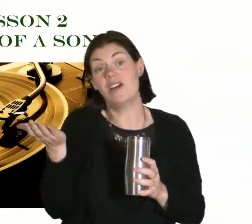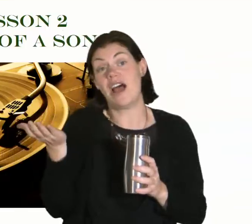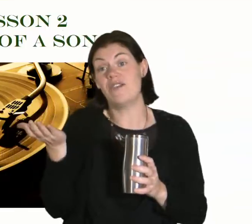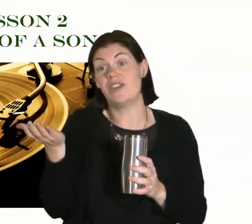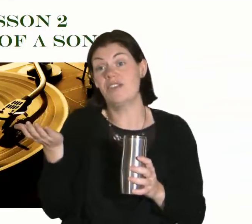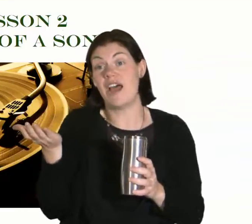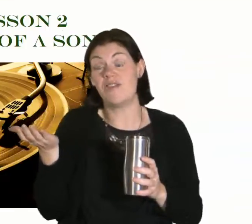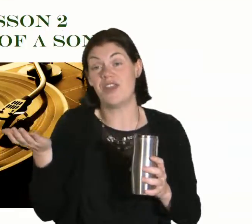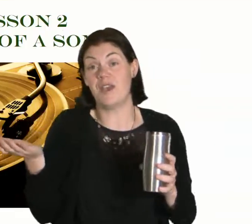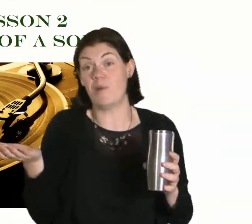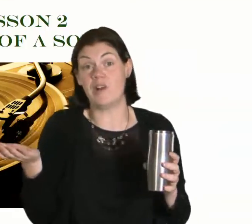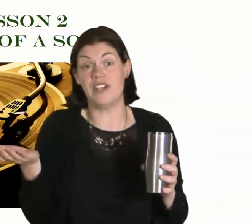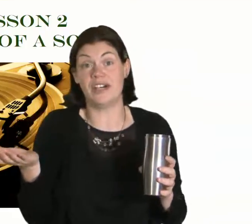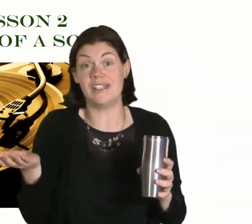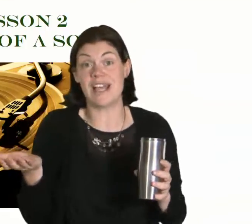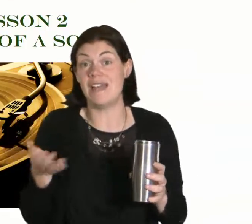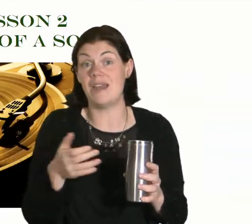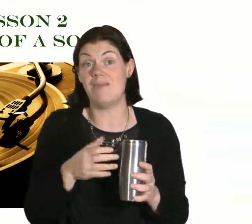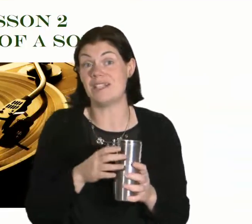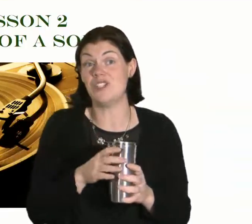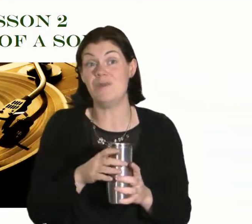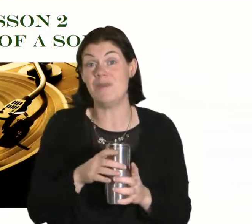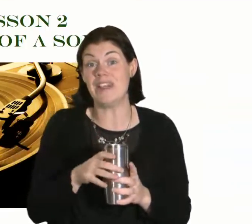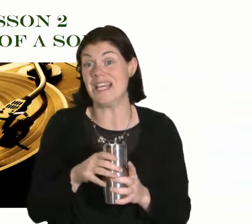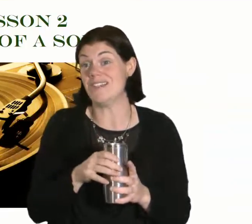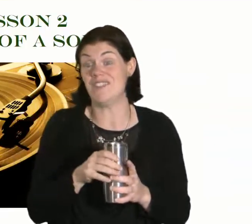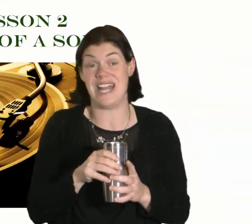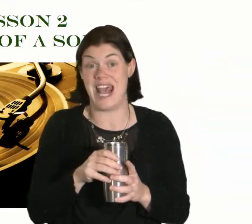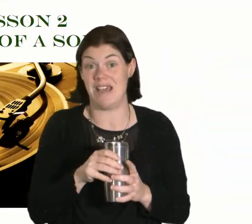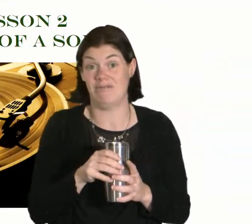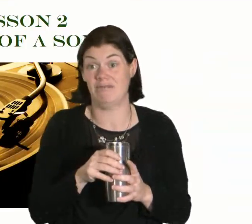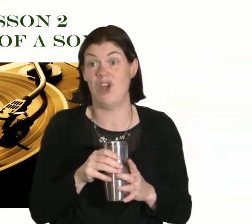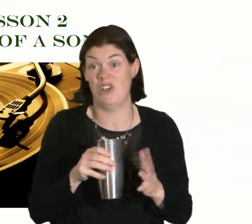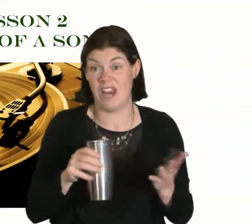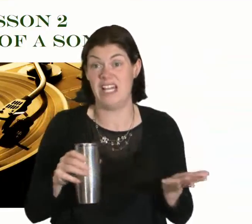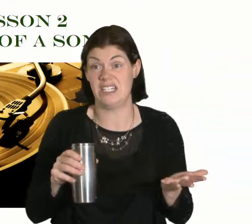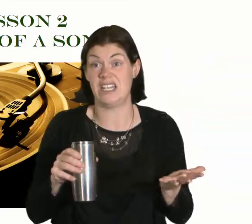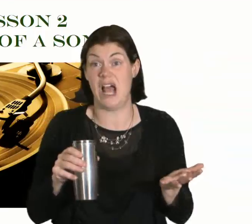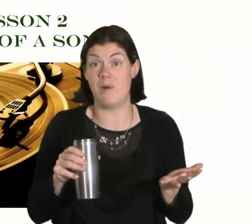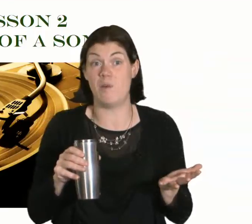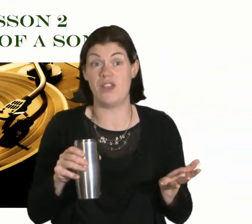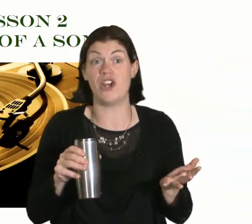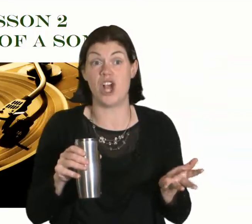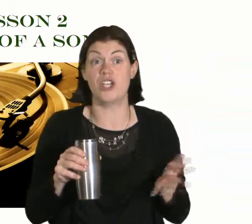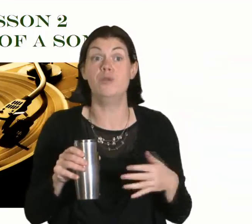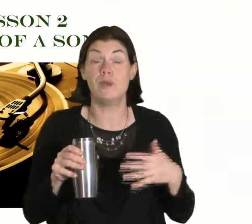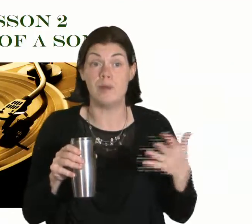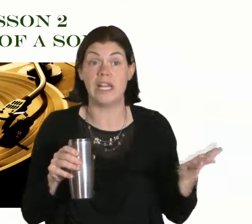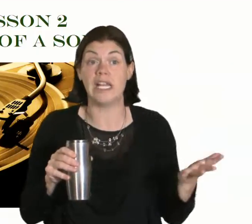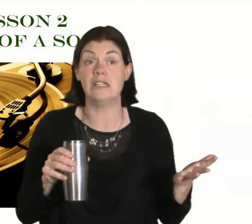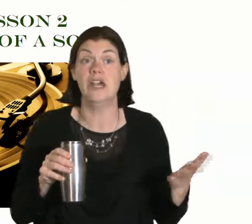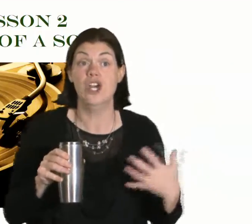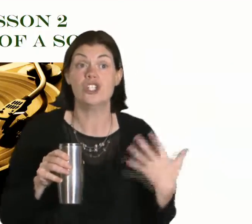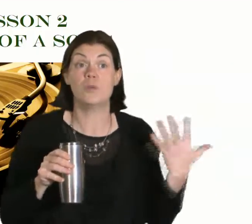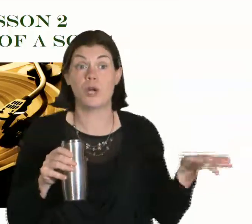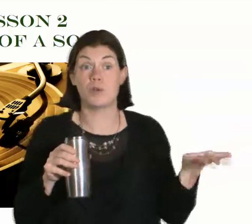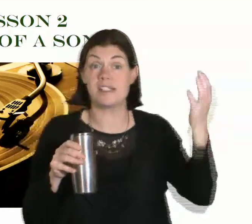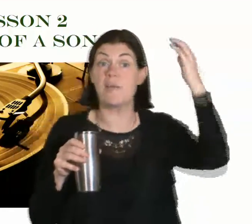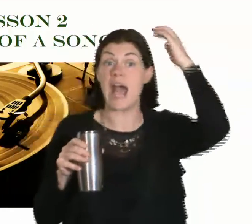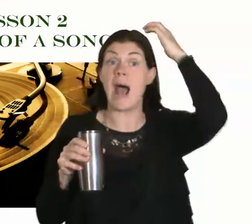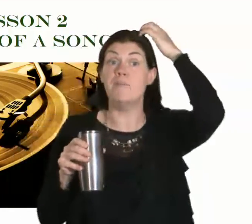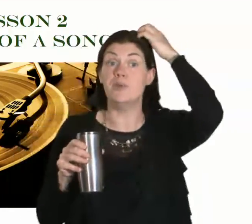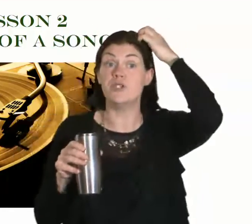have a think about it, you guys, and then message me by the end of today, all right? About whether or not you'd be willing to